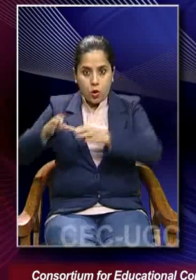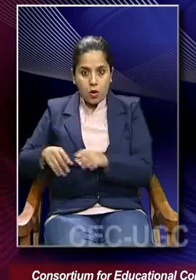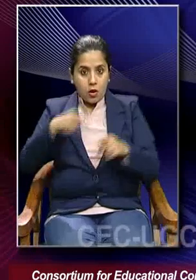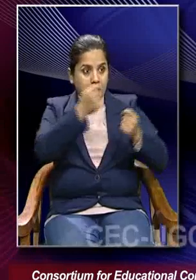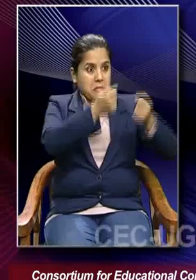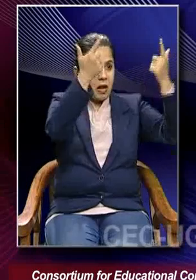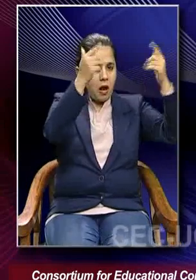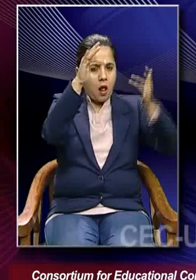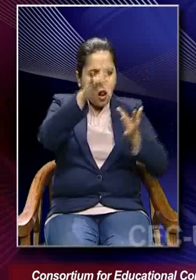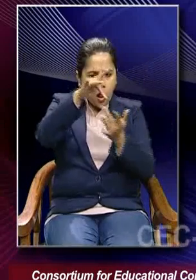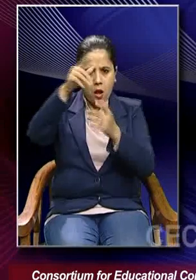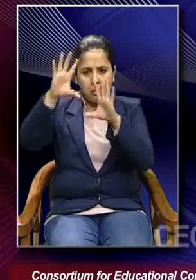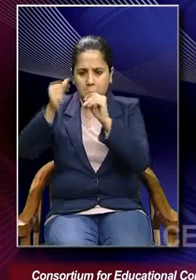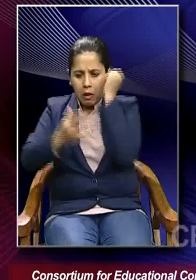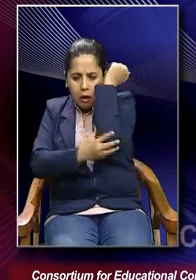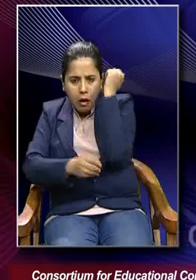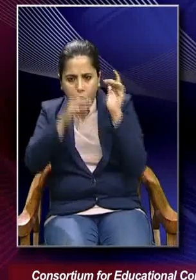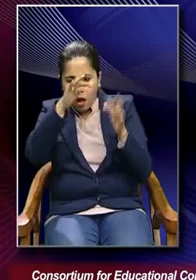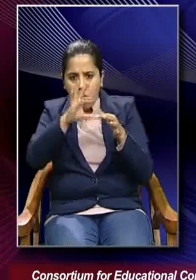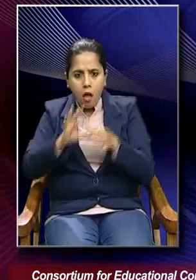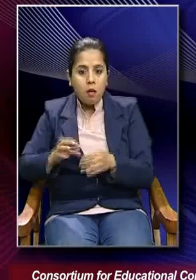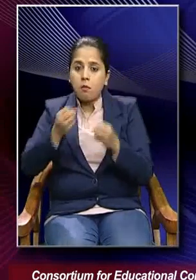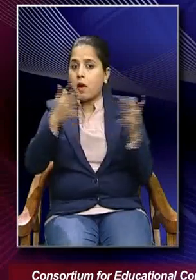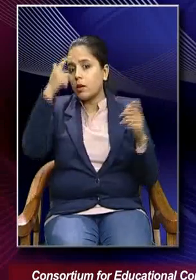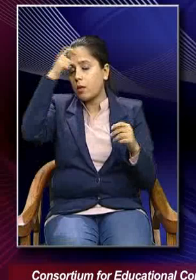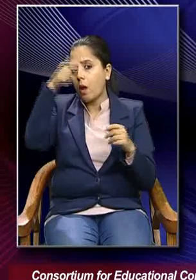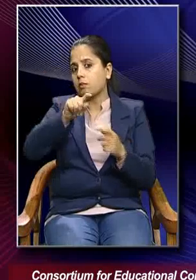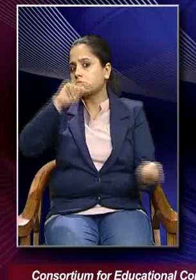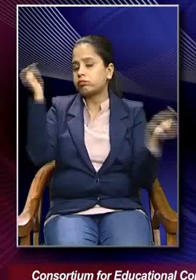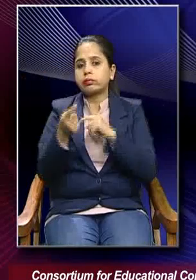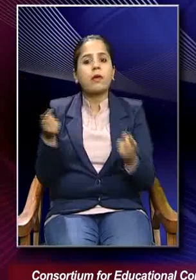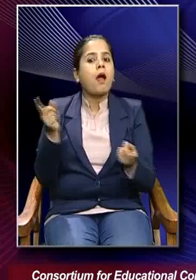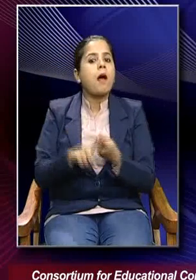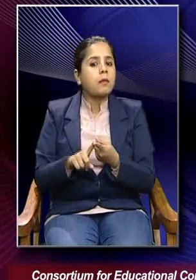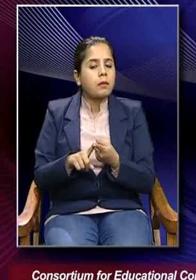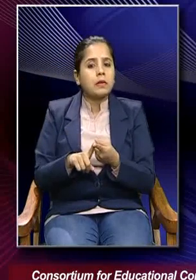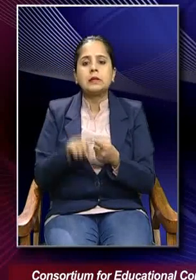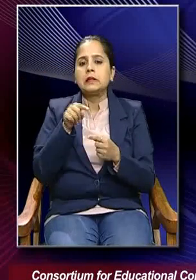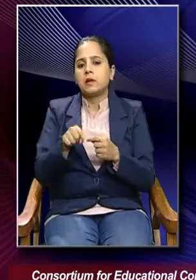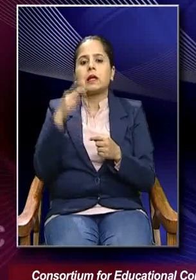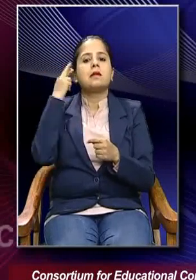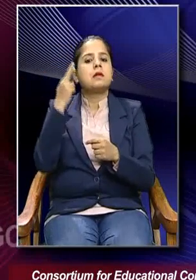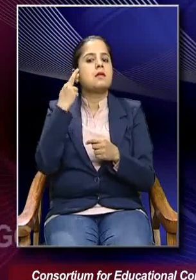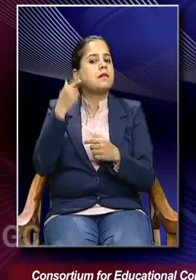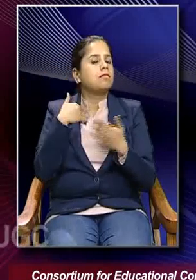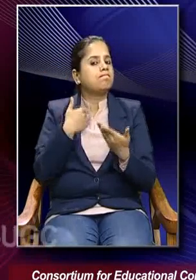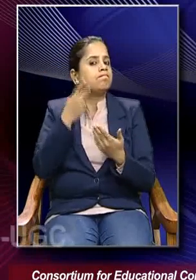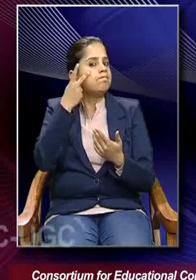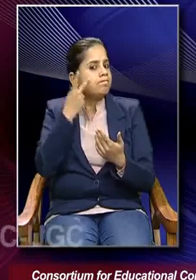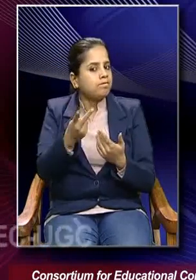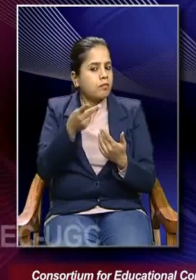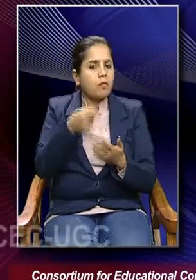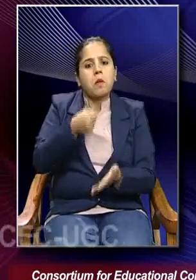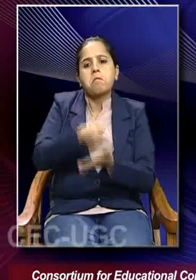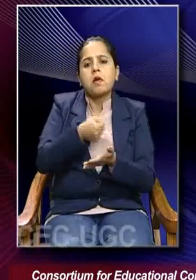large number of other problems connected to Industrial Revolution. And that is why we are kind of considering this as the